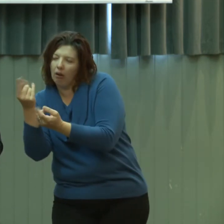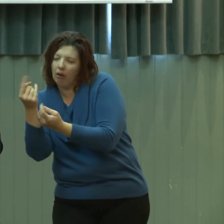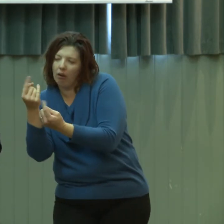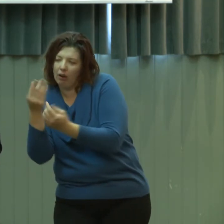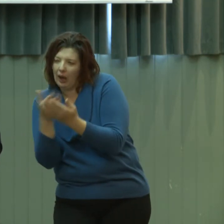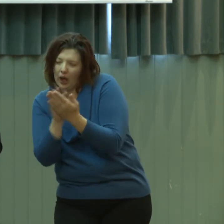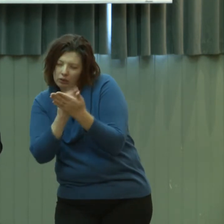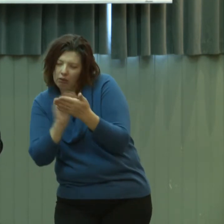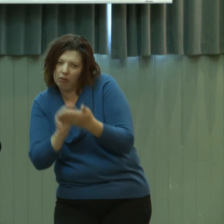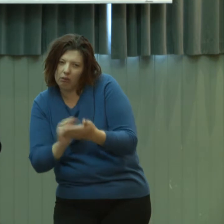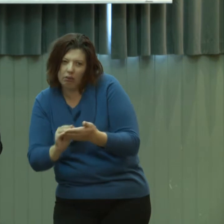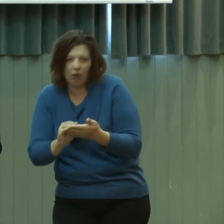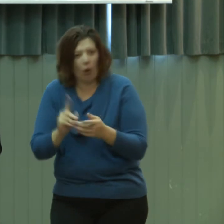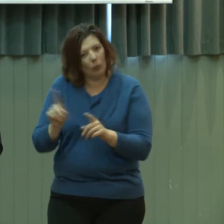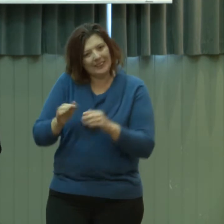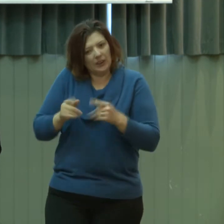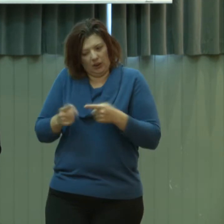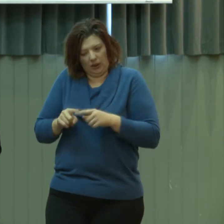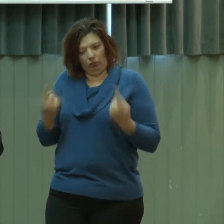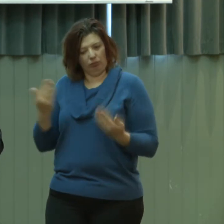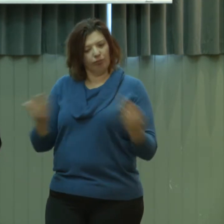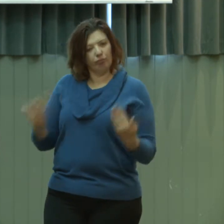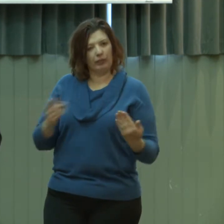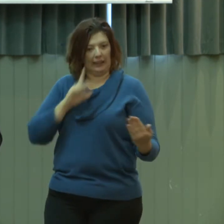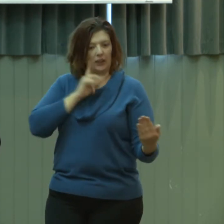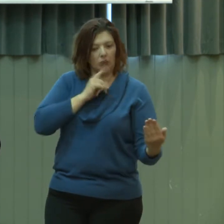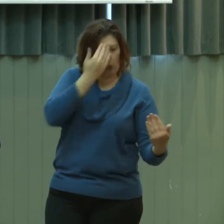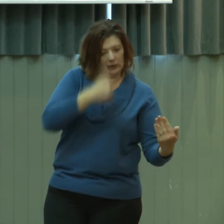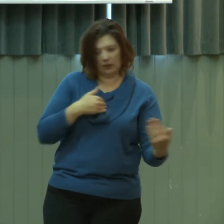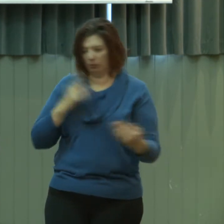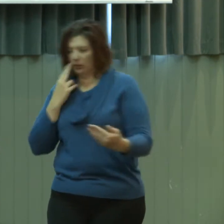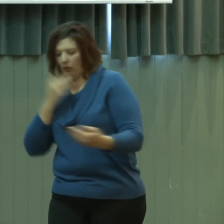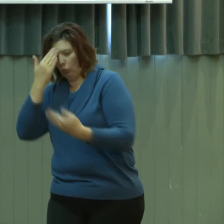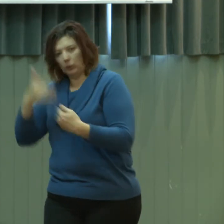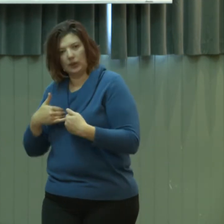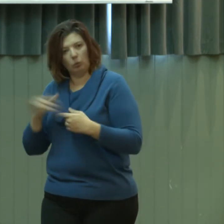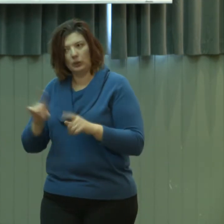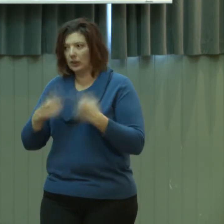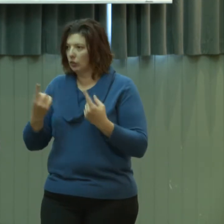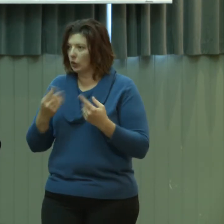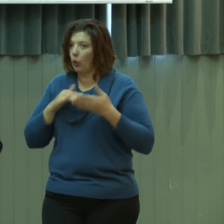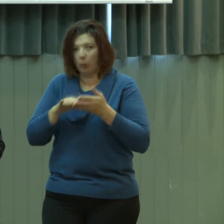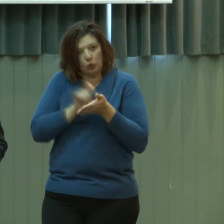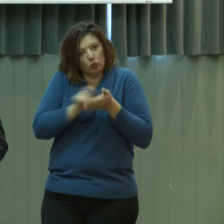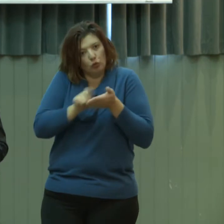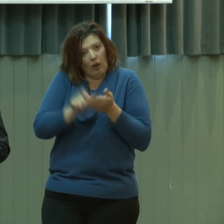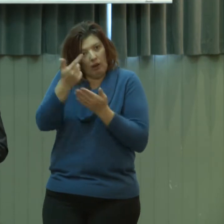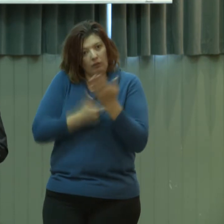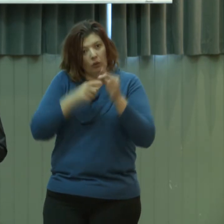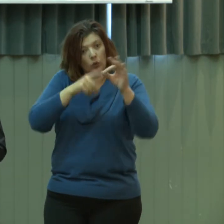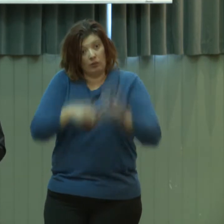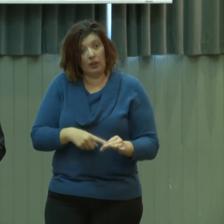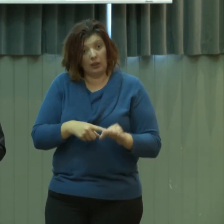how, what they think the differences are between hearing autism and deaf autism. So if anybody is interested in